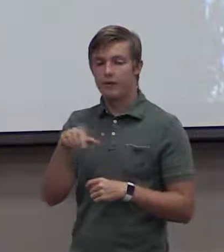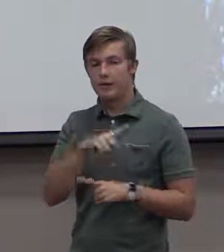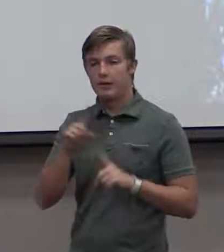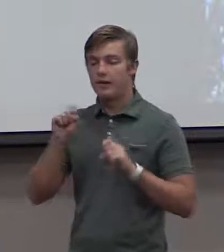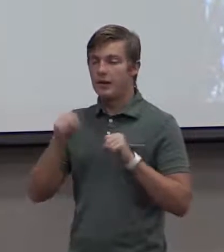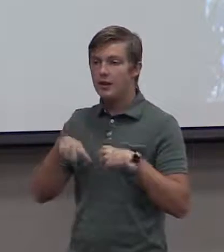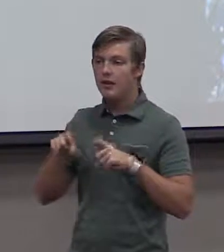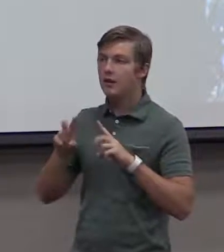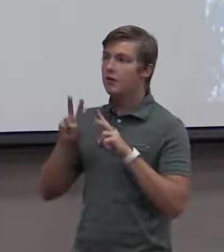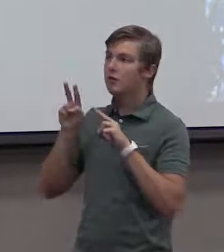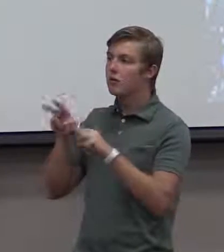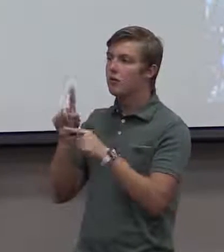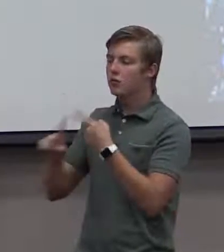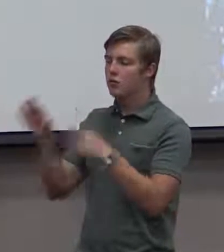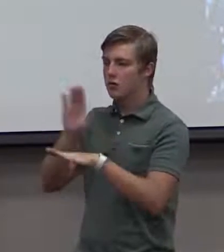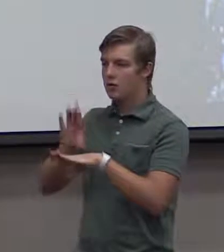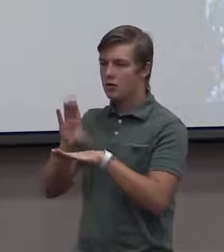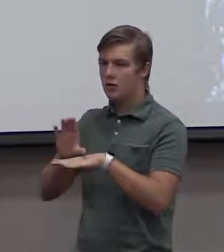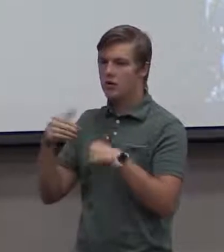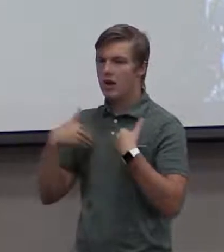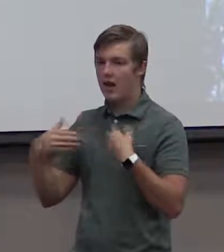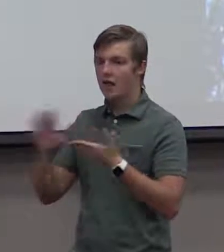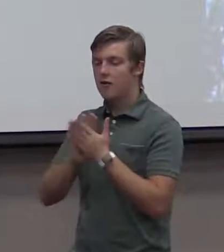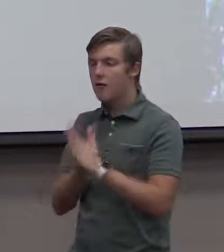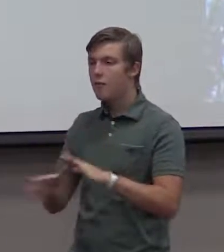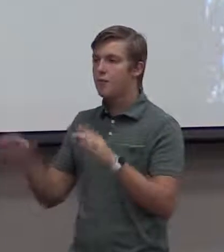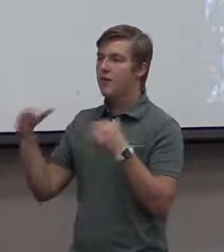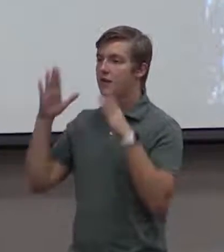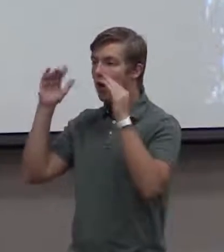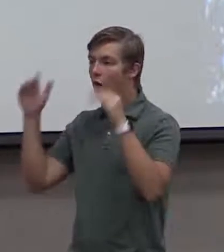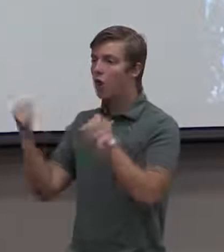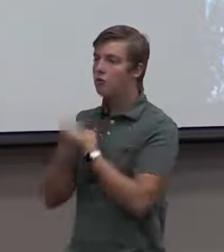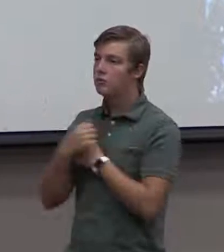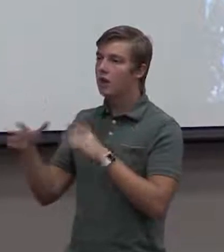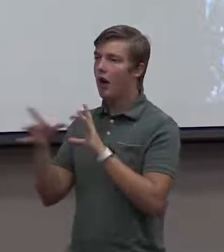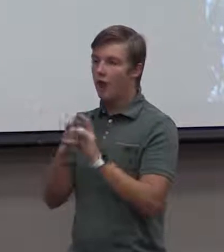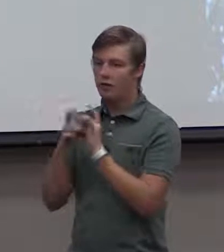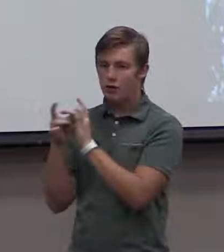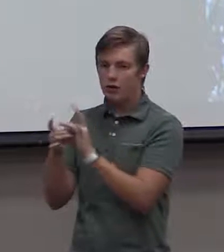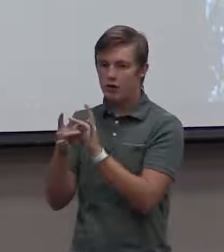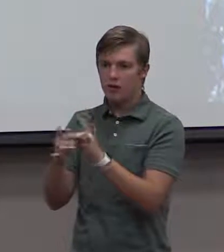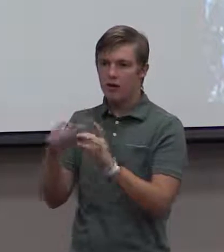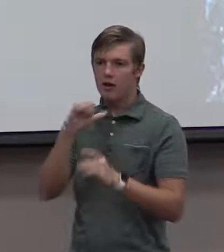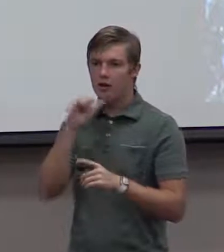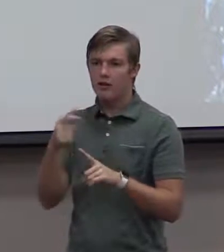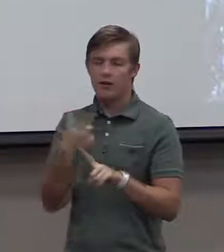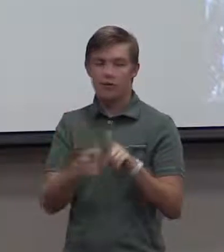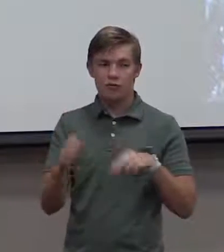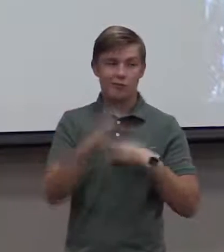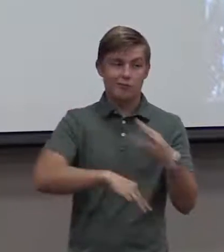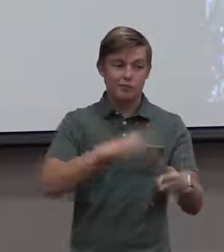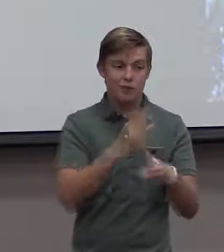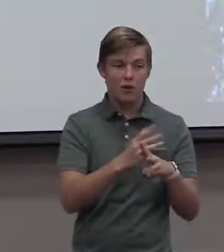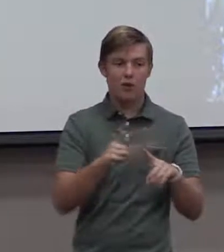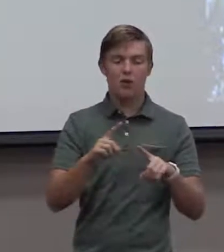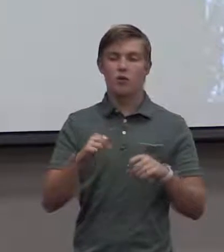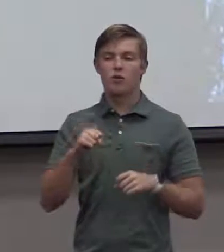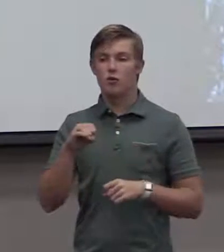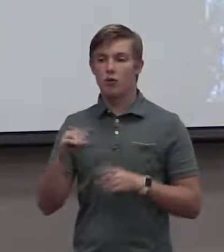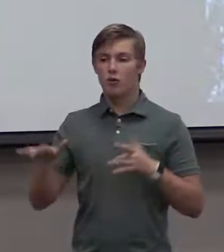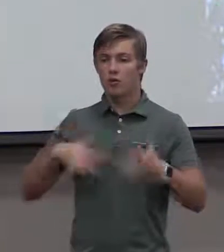there, and that there's some peace, there's some unity, there's some hope, there's some love that doesn't come from this world. And so the